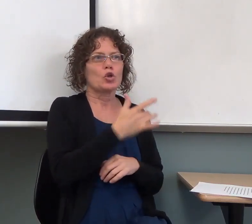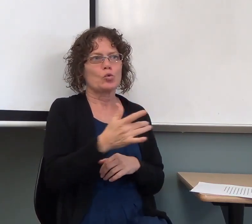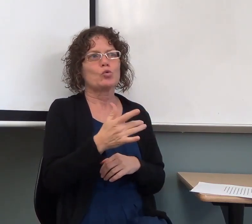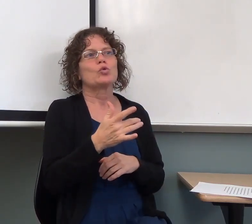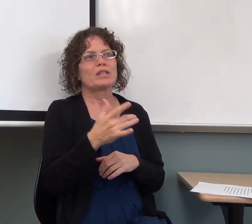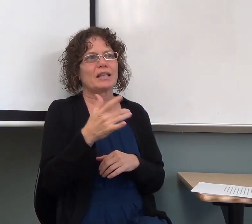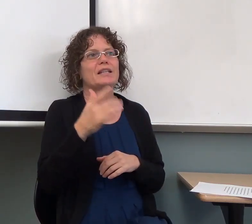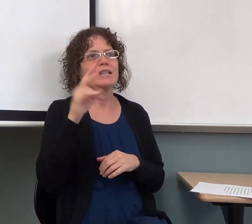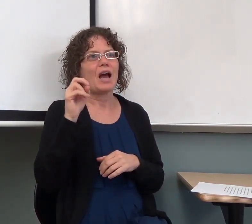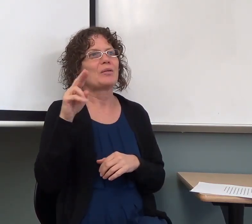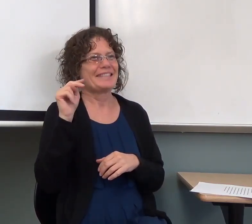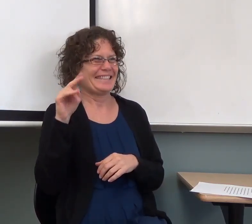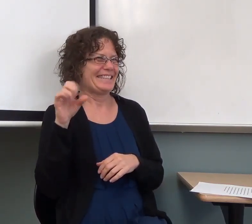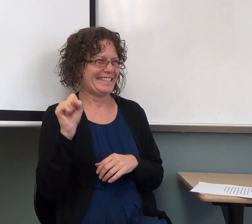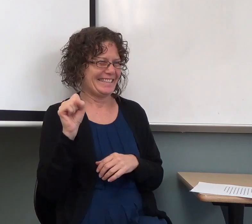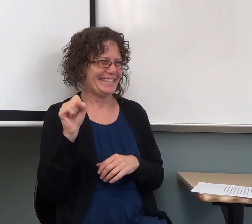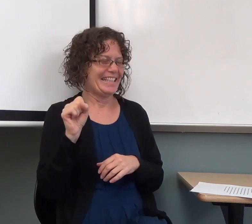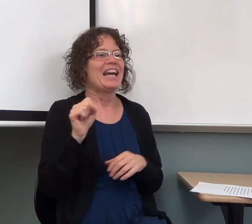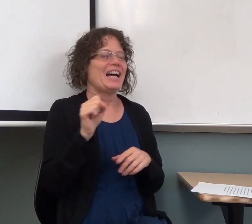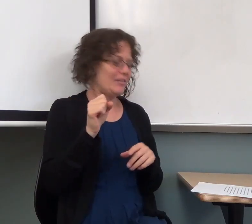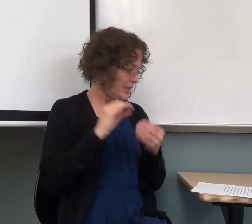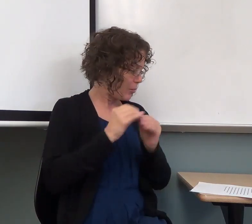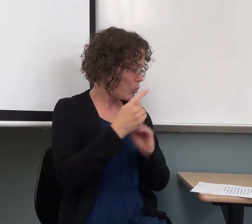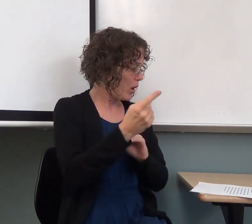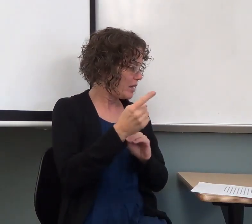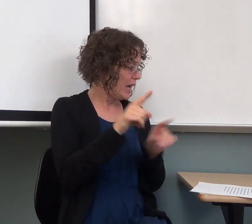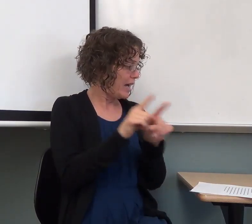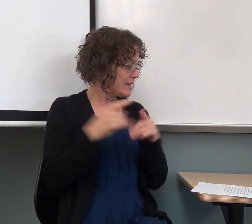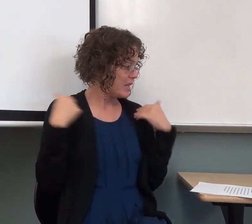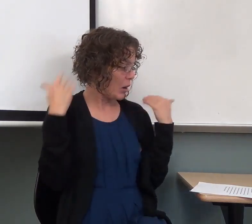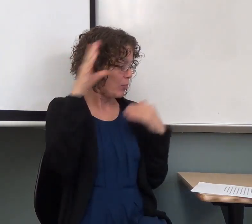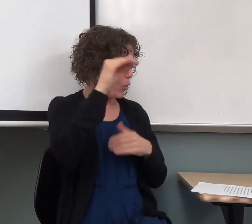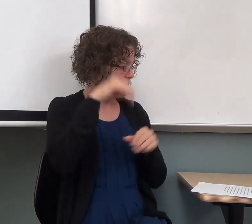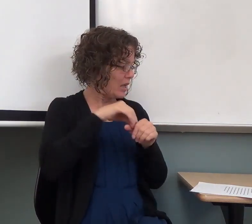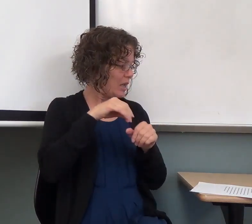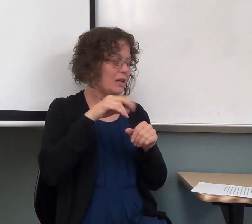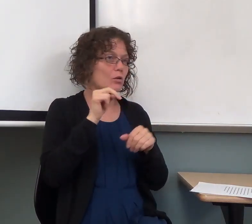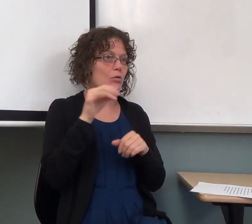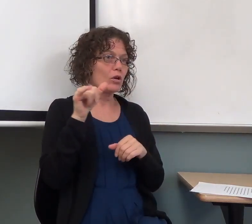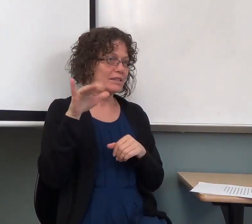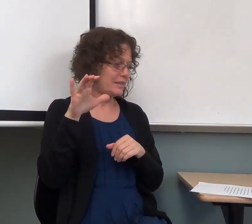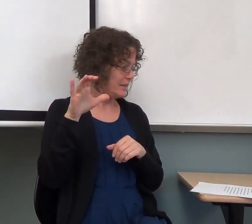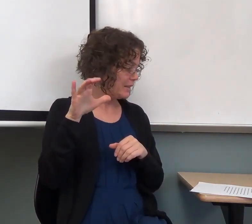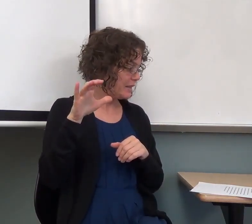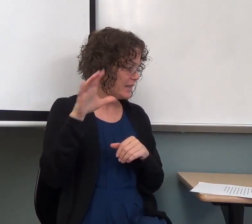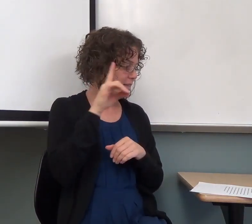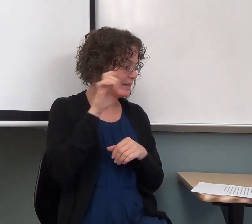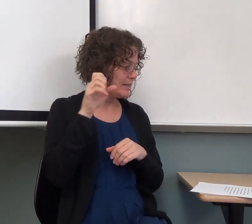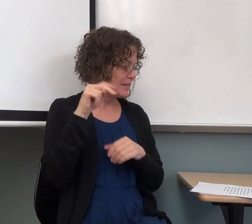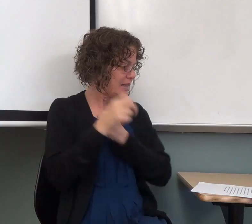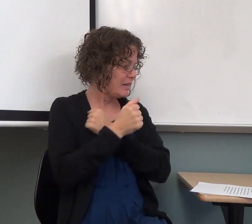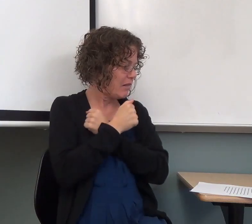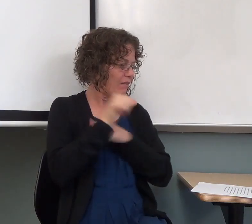Okay, number one. As a young boy in New York City, Dean loved science and invention. So we are looking for